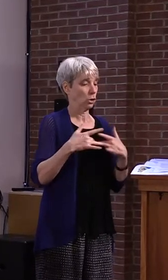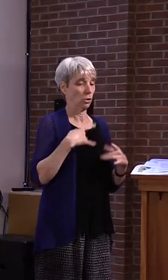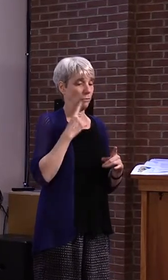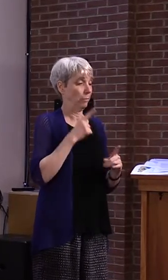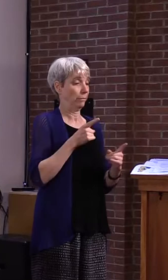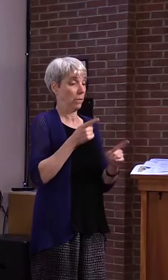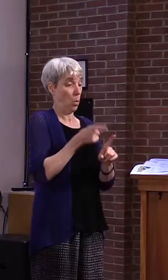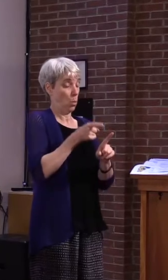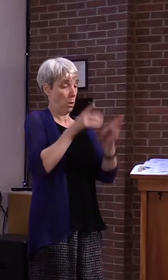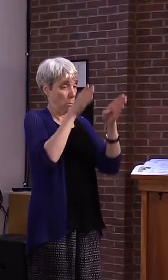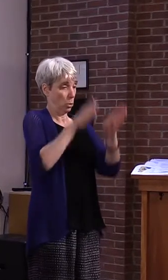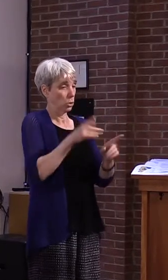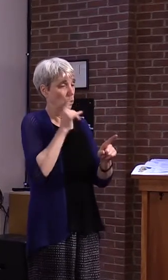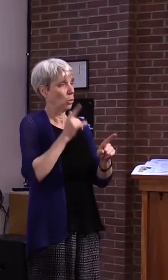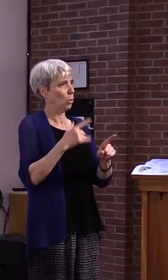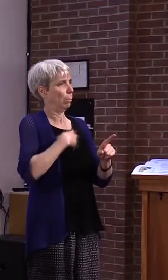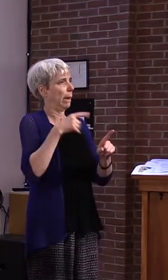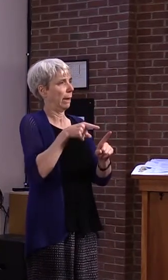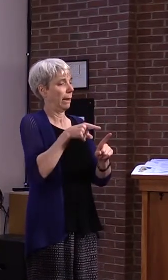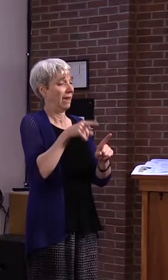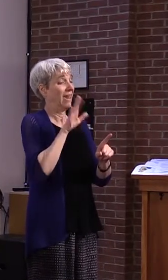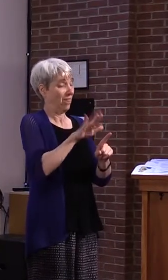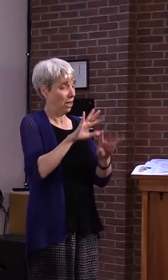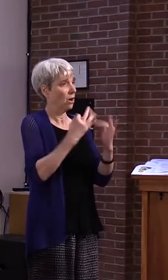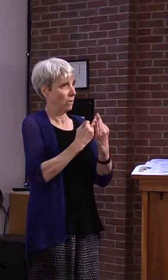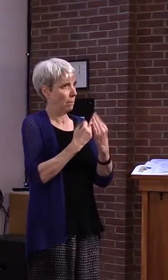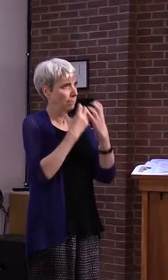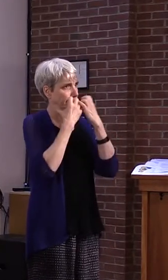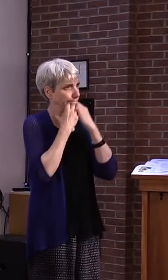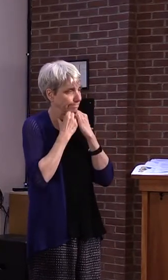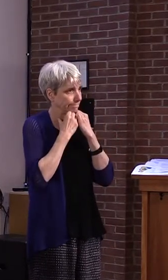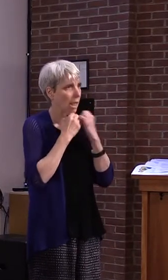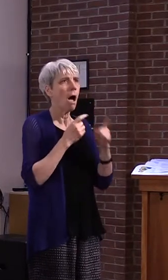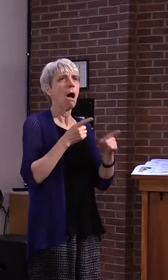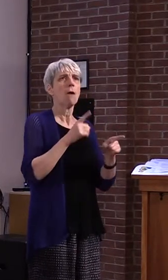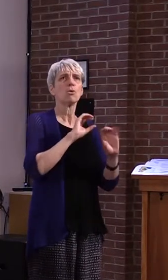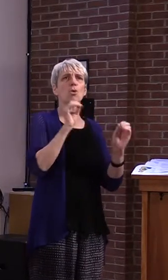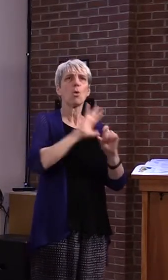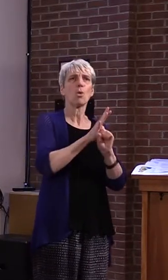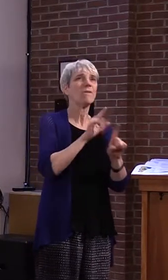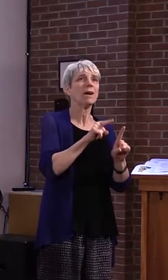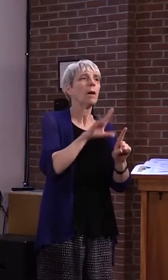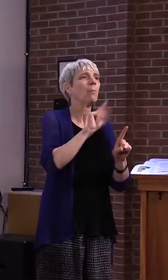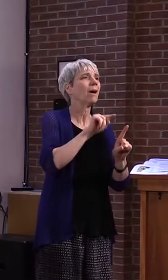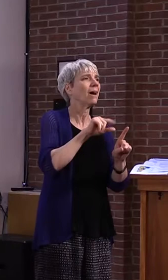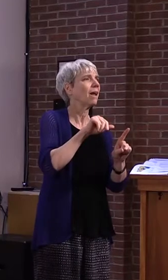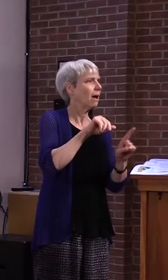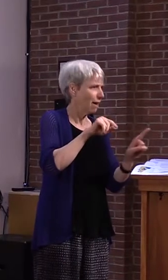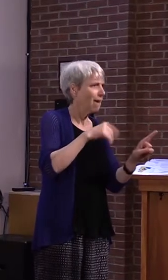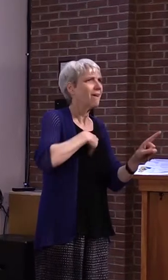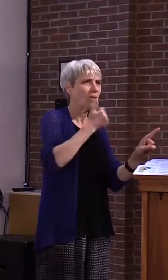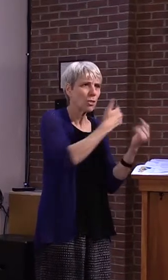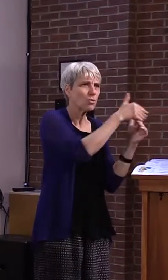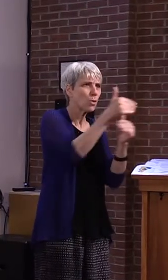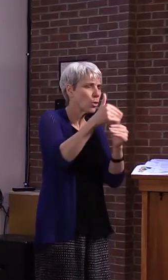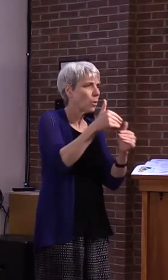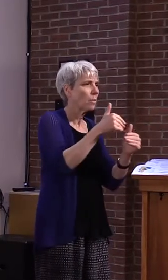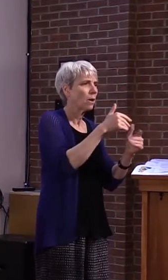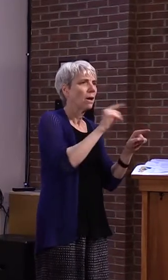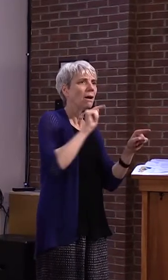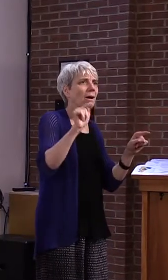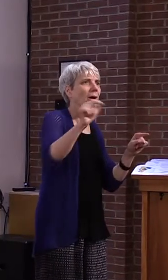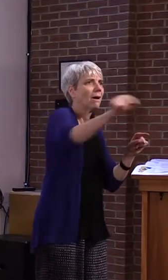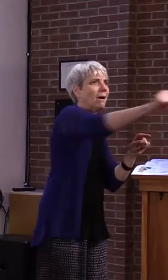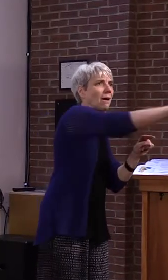for. These congregate settings in some cases house hundreds of people that haven't made the same